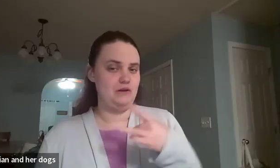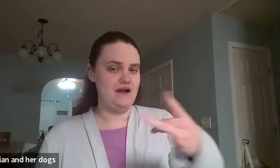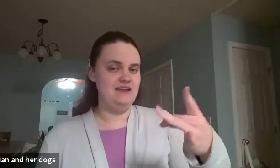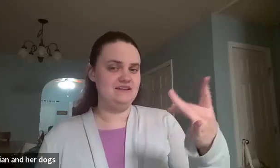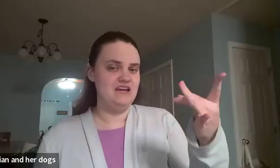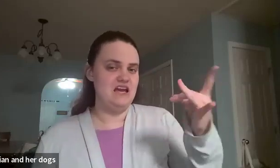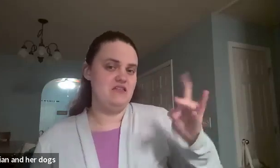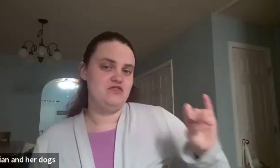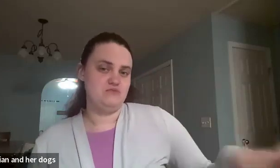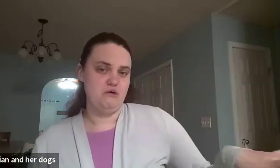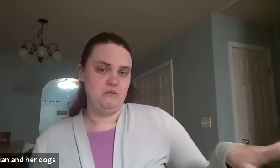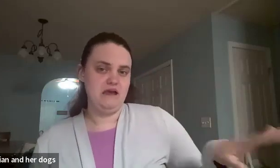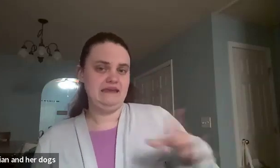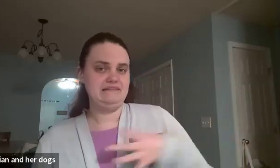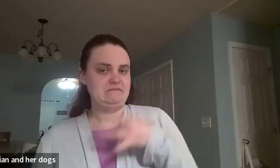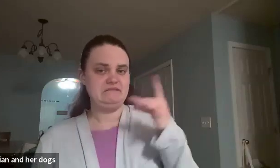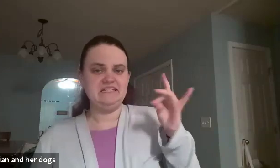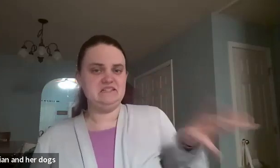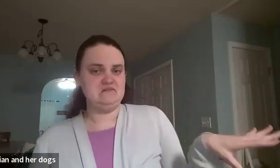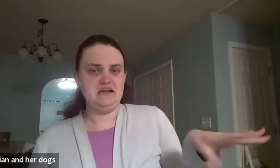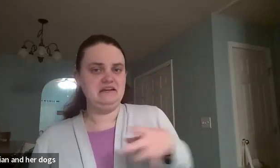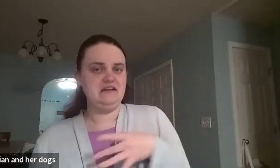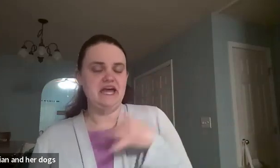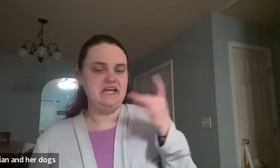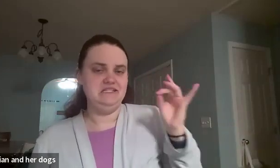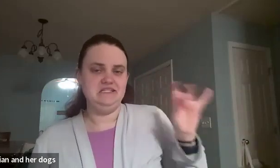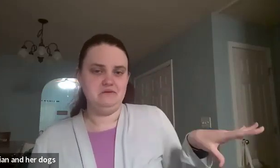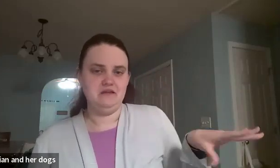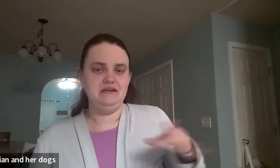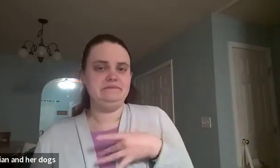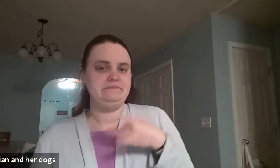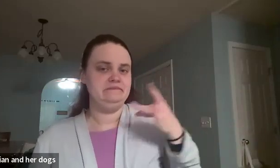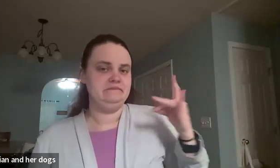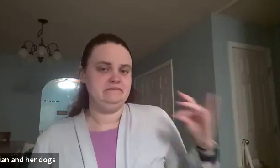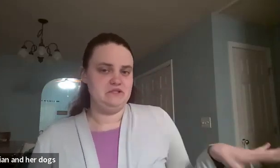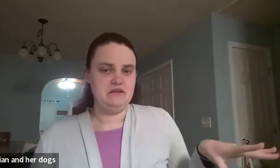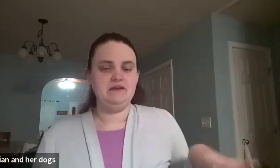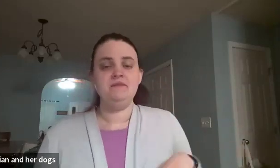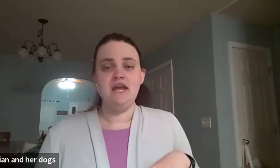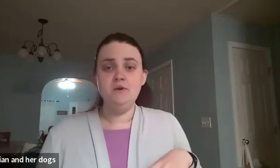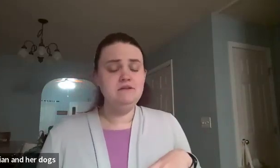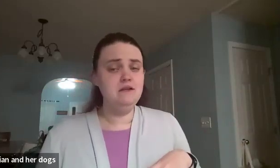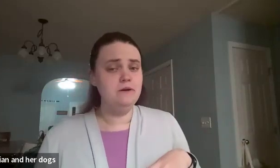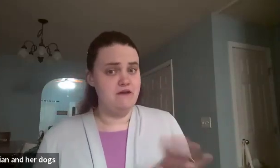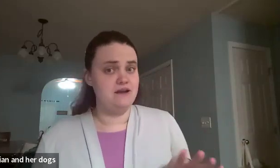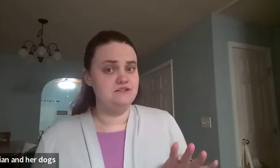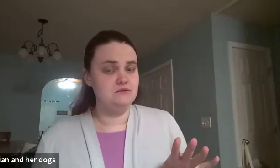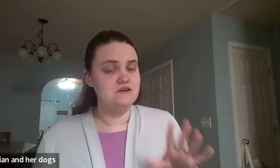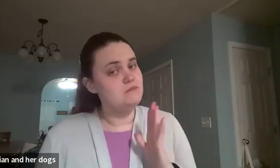go like and then throw it away. I don't like, I don't like, don't like. And you have a little bit of attitude with it. I'm gonna